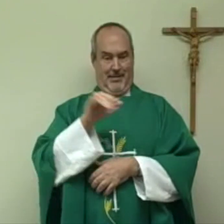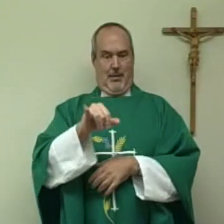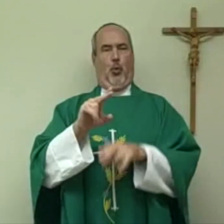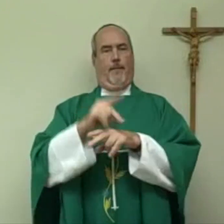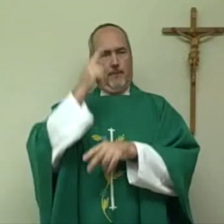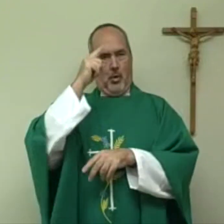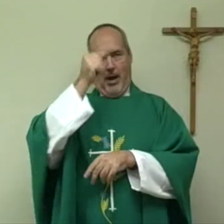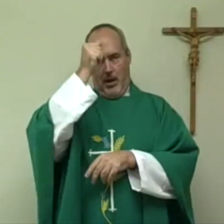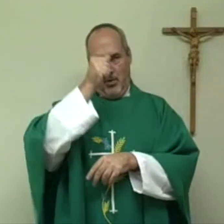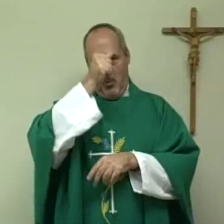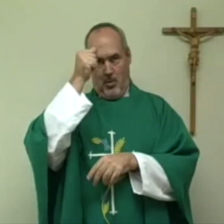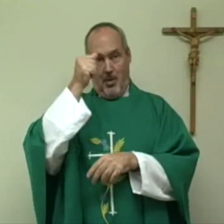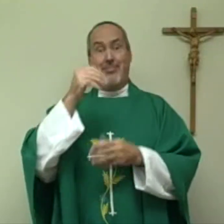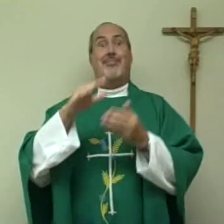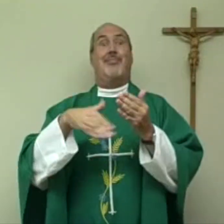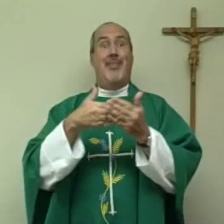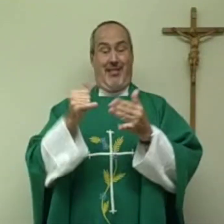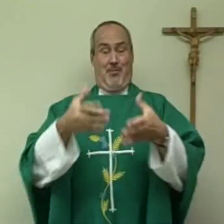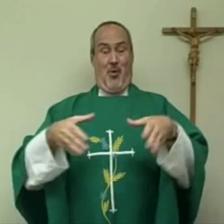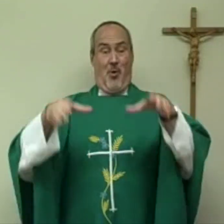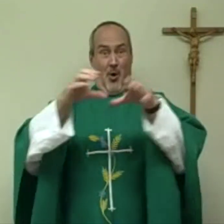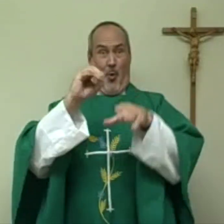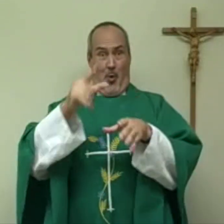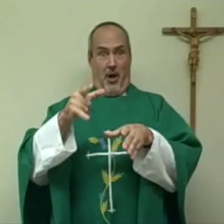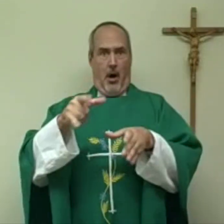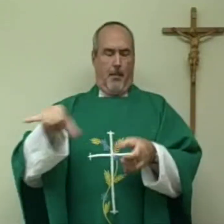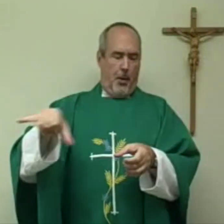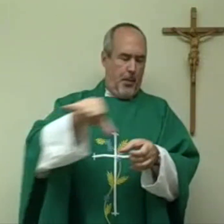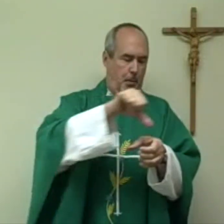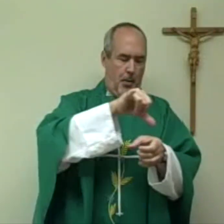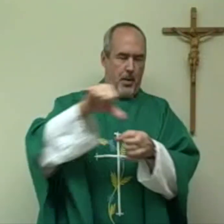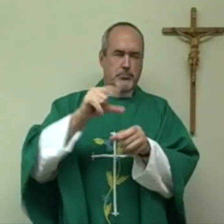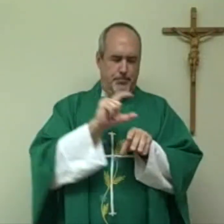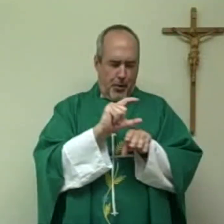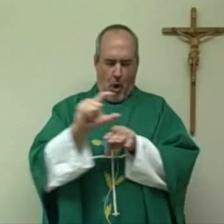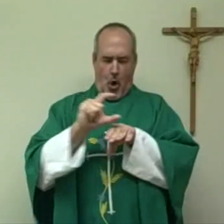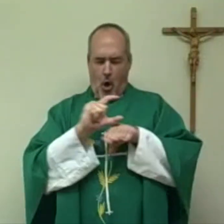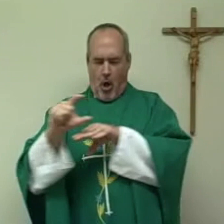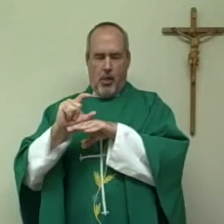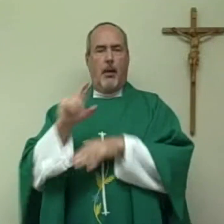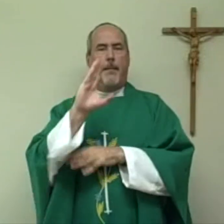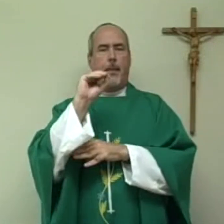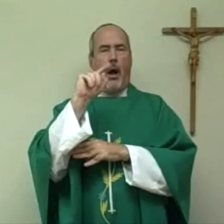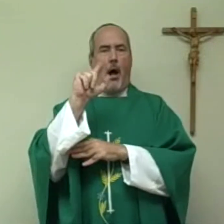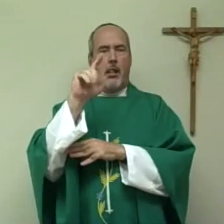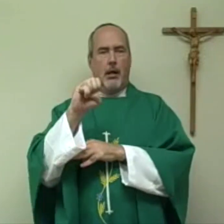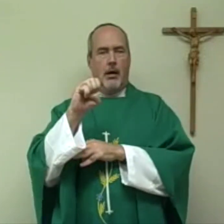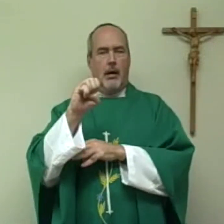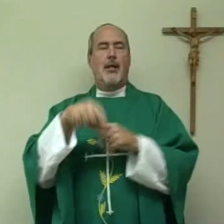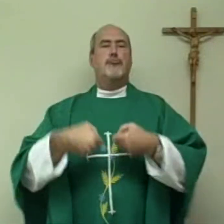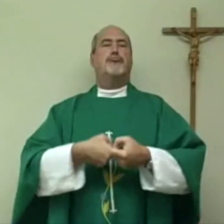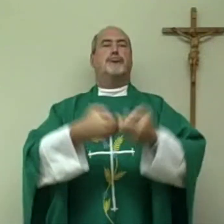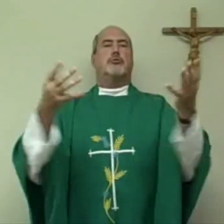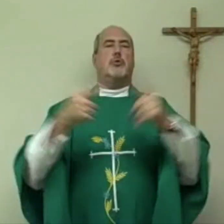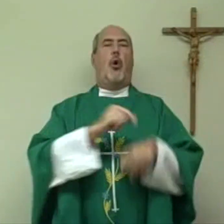containers of olive oil that will then be used for anointing of the sick. The oil is then poured into small bottles